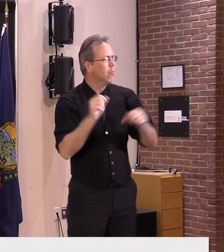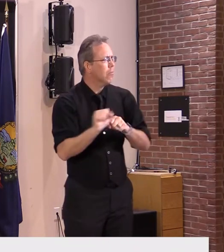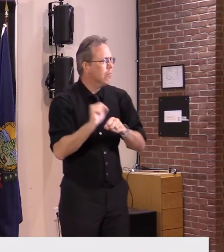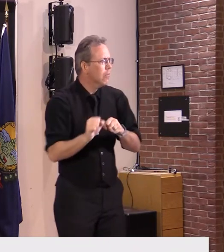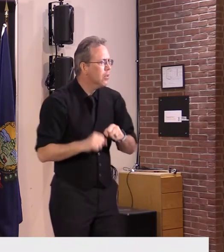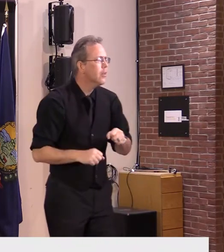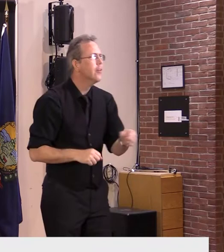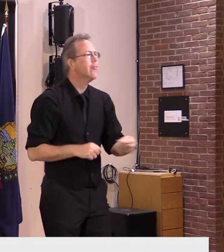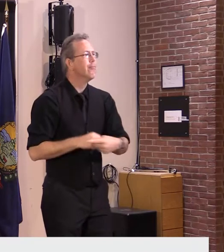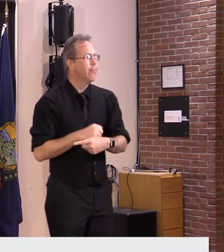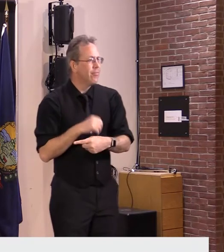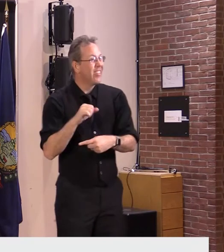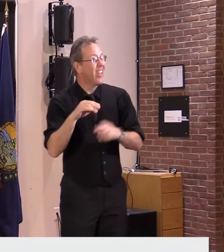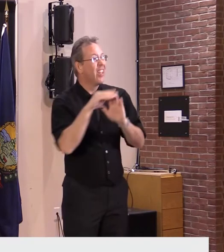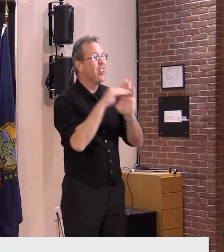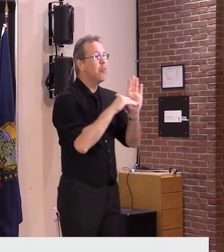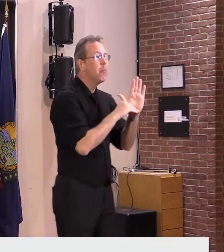for